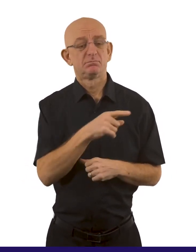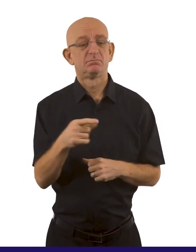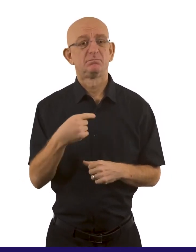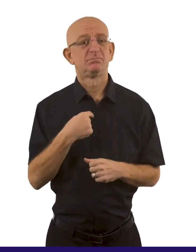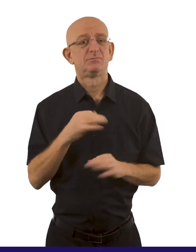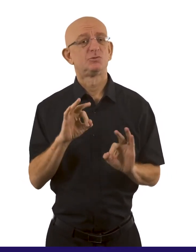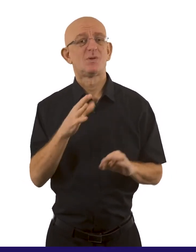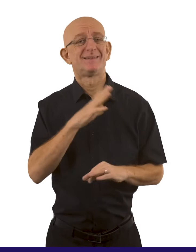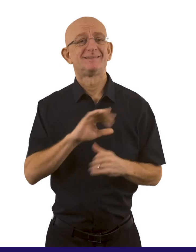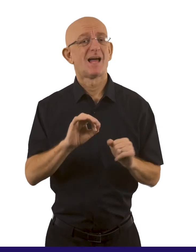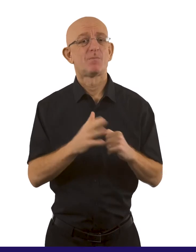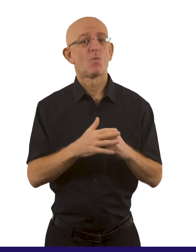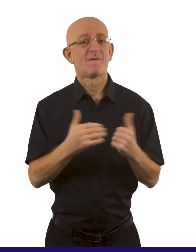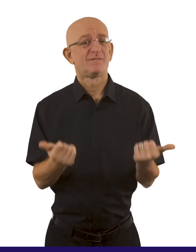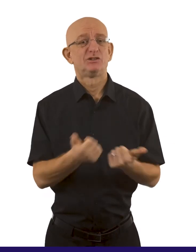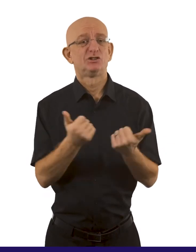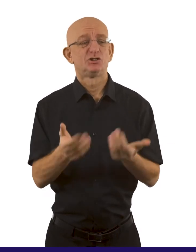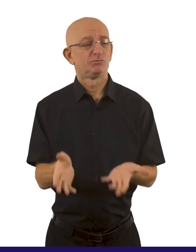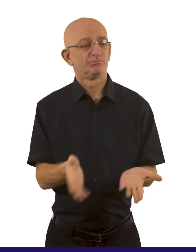no longer necessary.